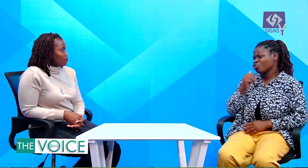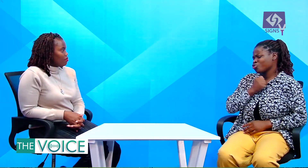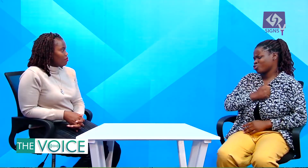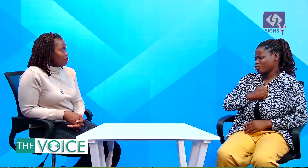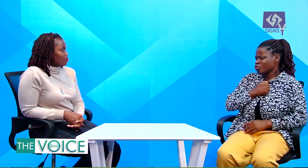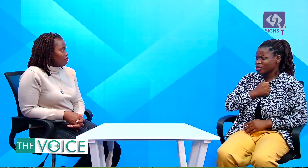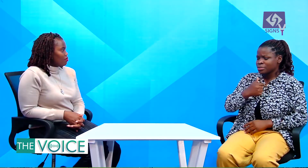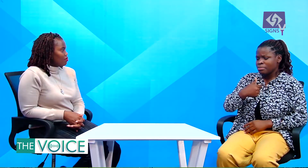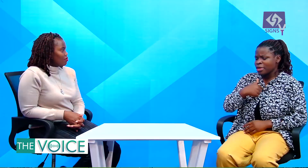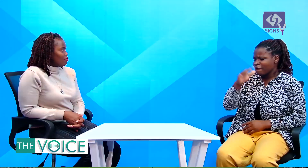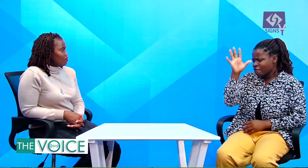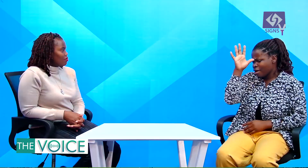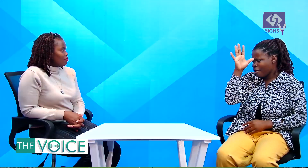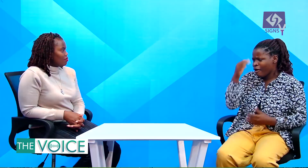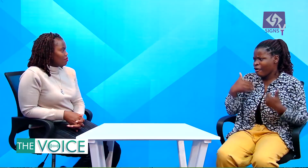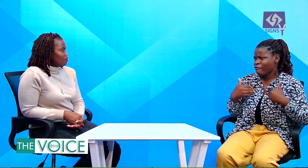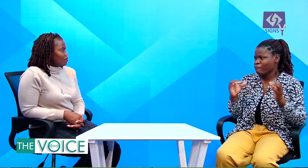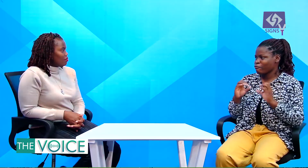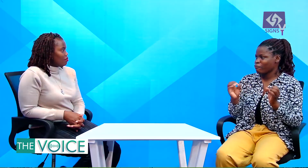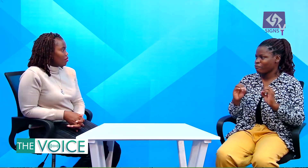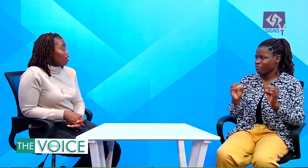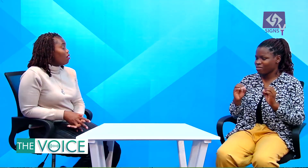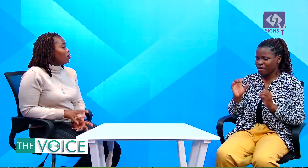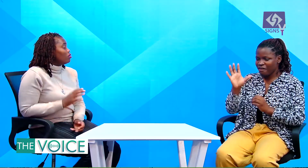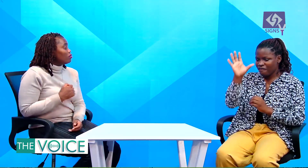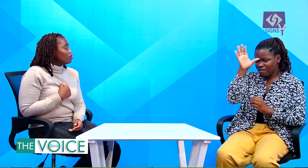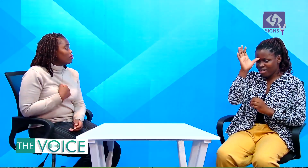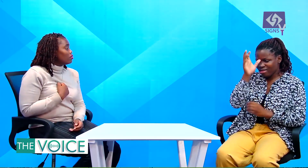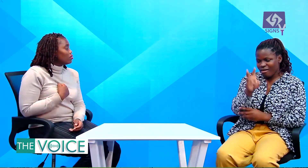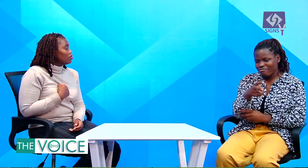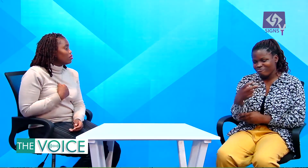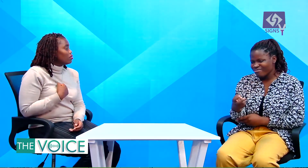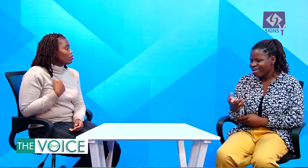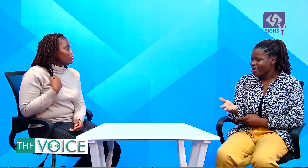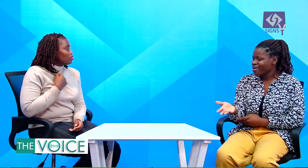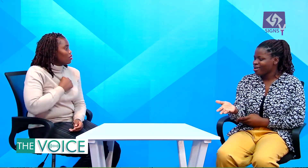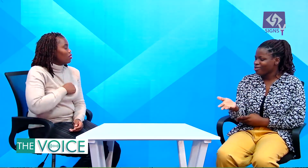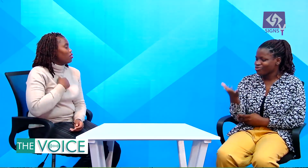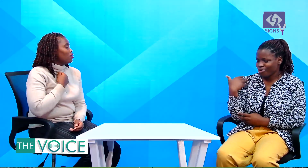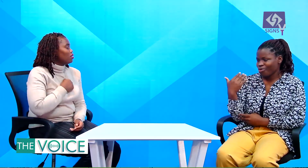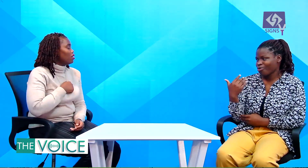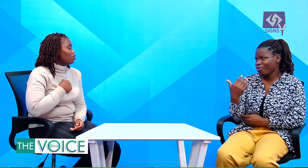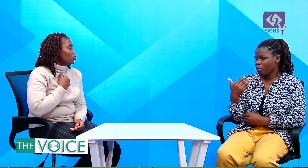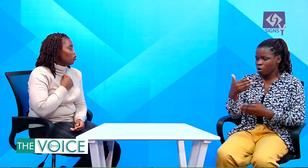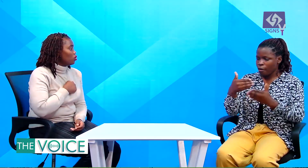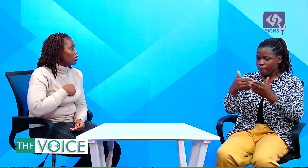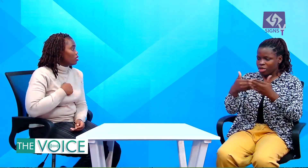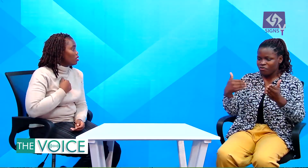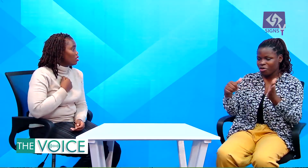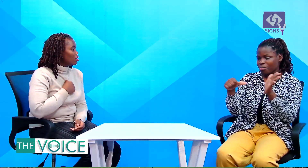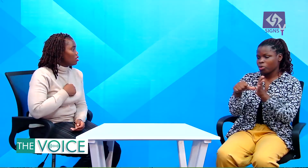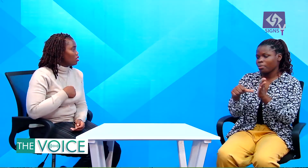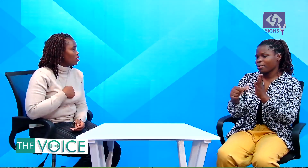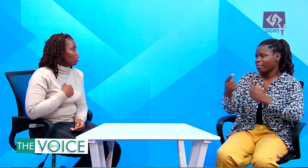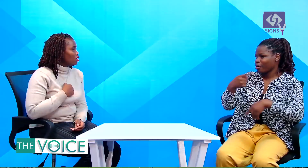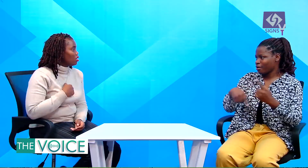what I want to say is that I don't even feel sorry for my father because he passed on some few years